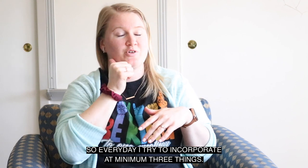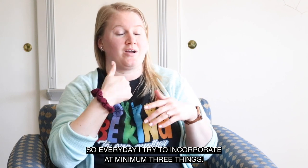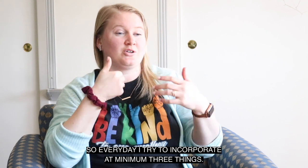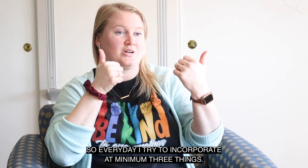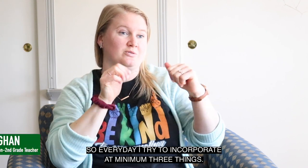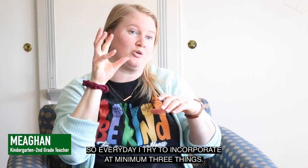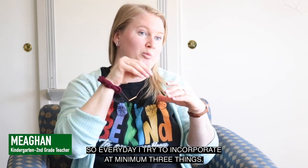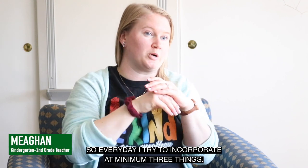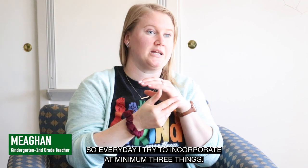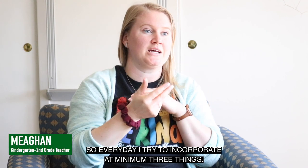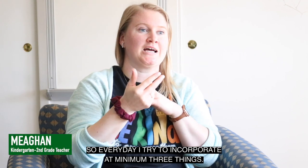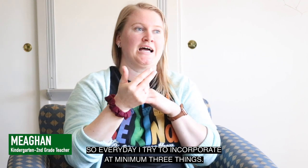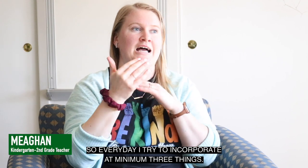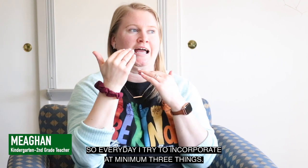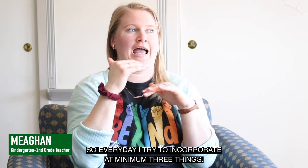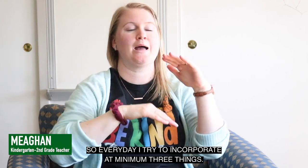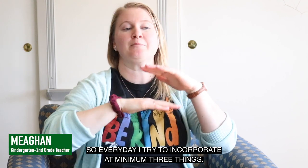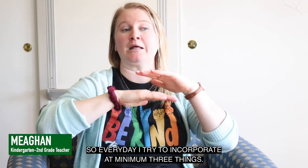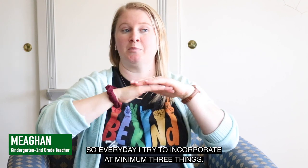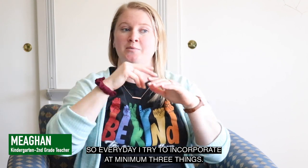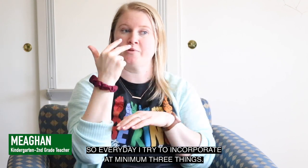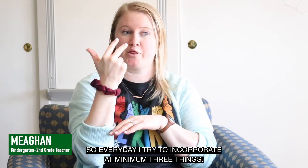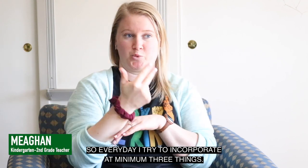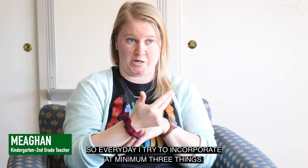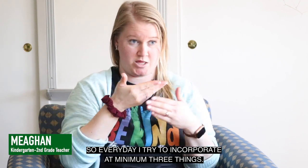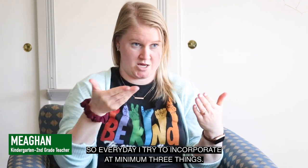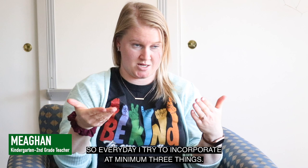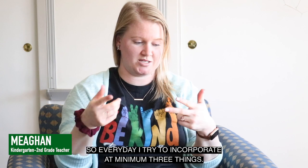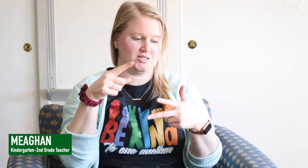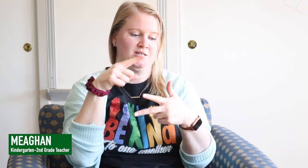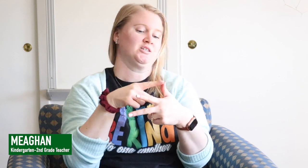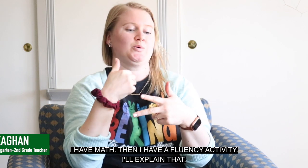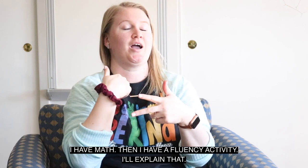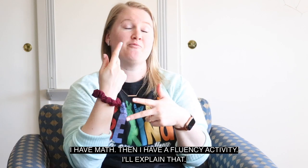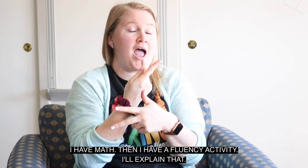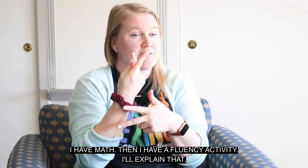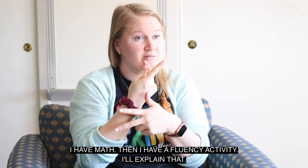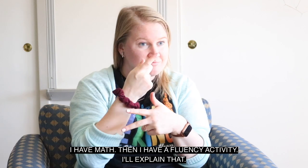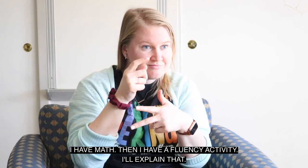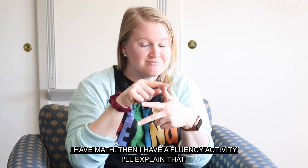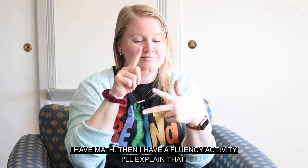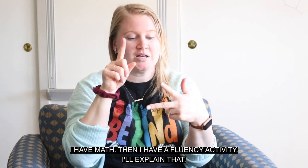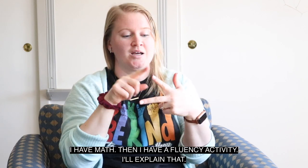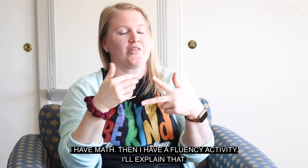every day I try to incorporate at minimum three things. I have math, then I